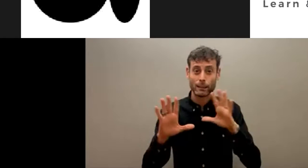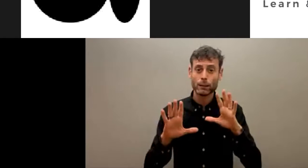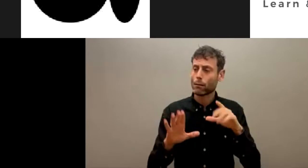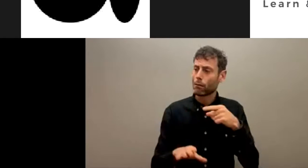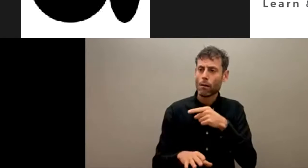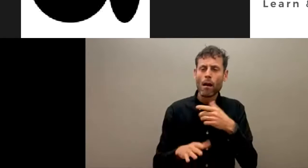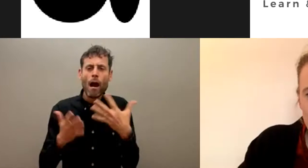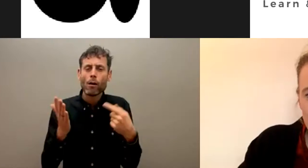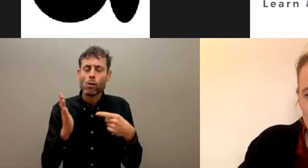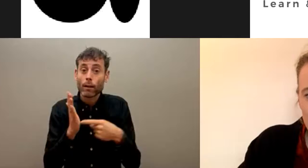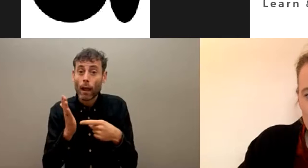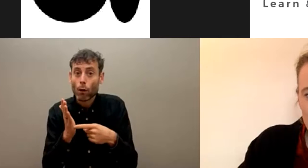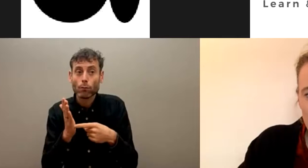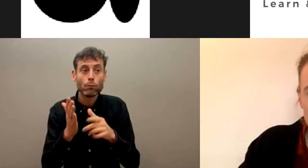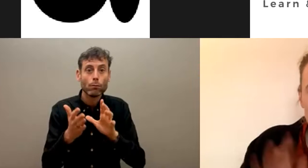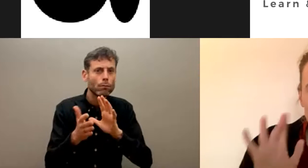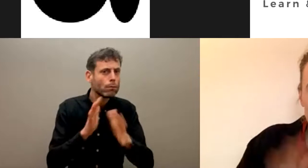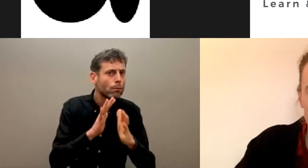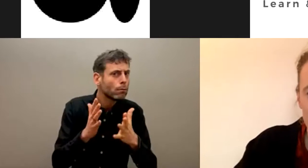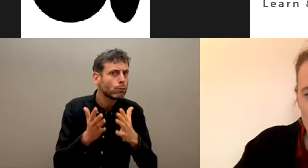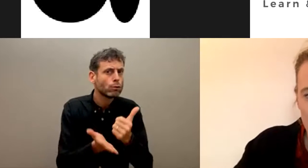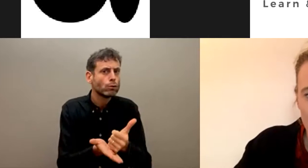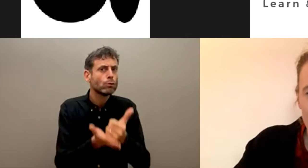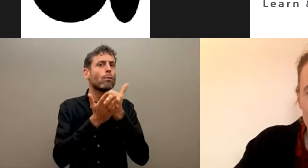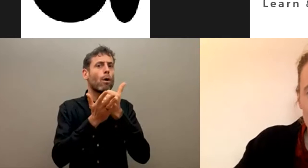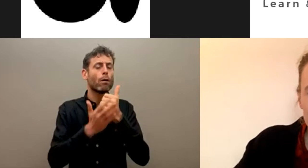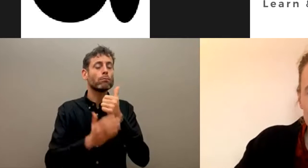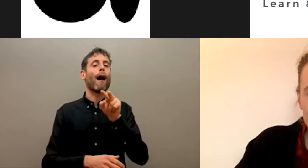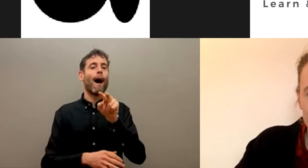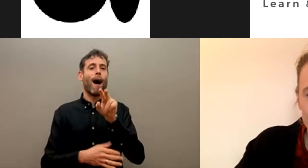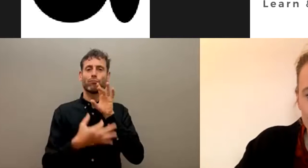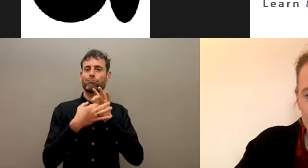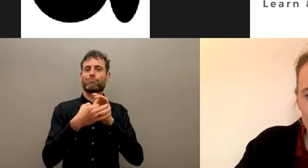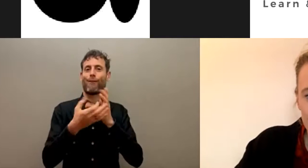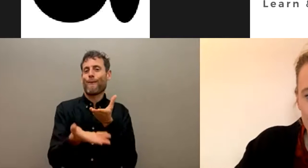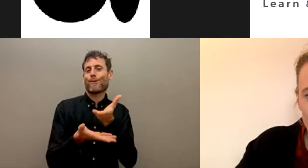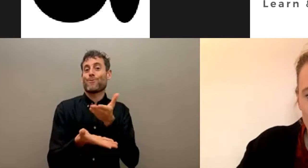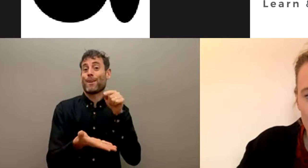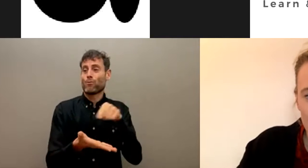Sorry, I'm just waiting for the question to come through.